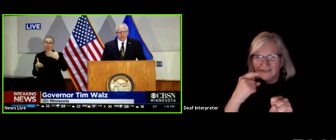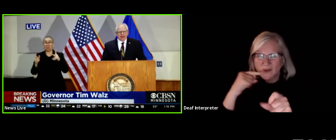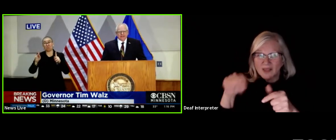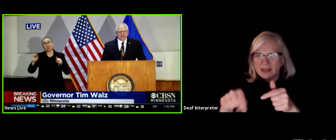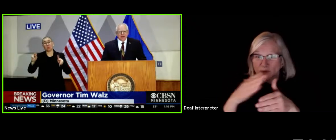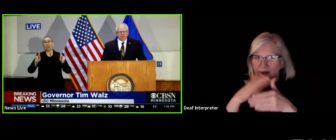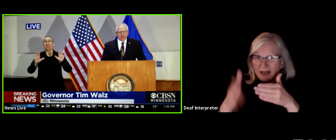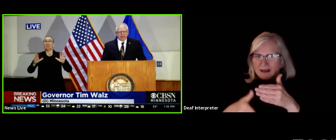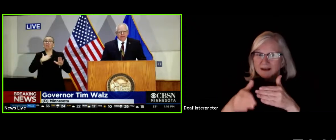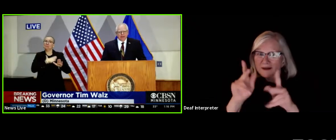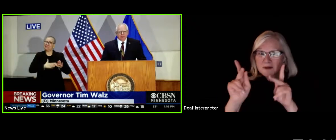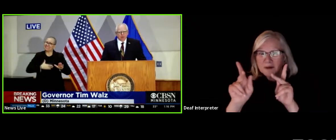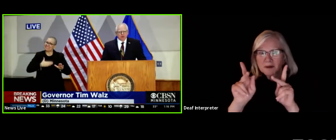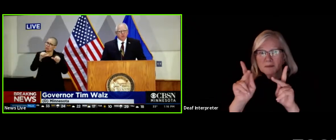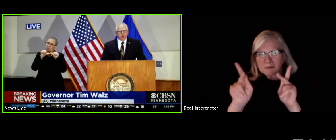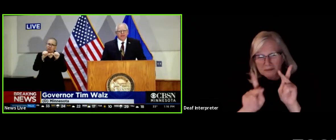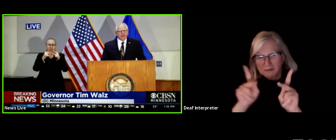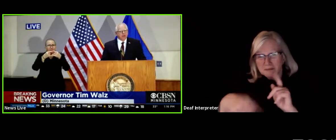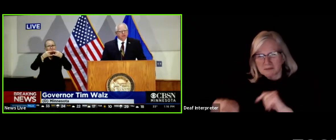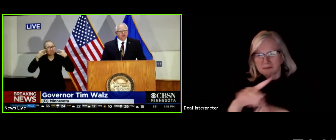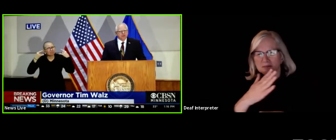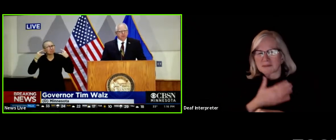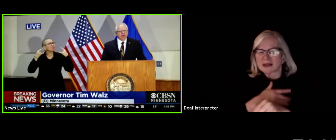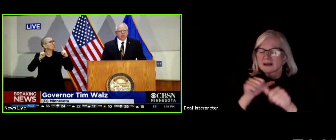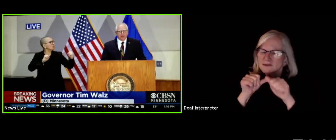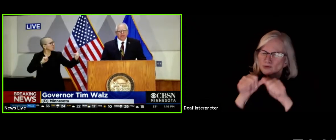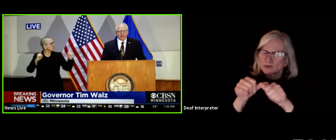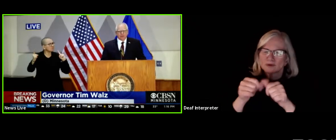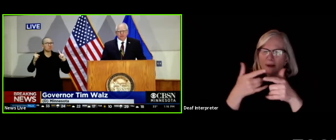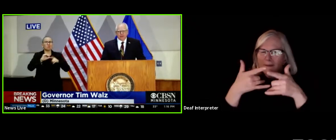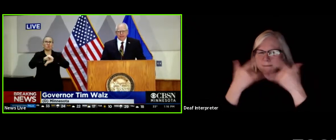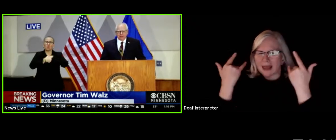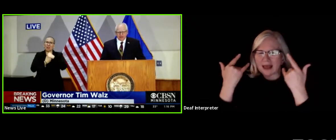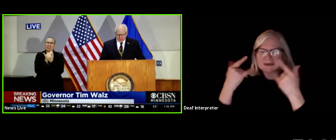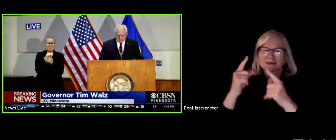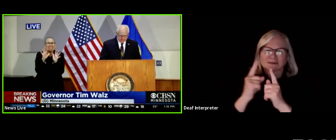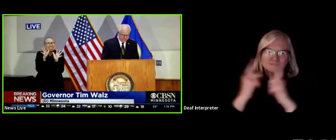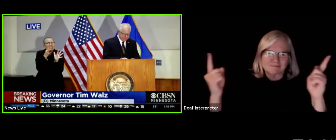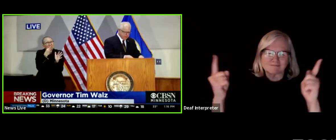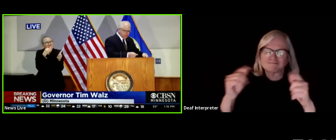Continue to mask up. And we're just 1 day closer to spring and 1 day closer to the end of this.